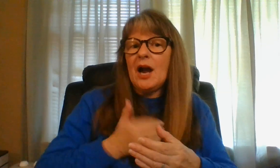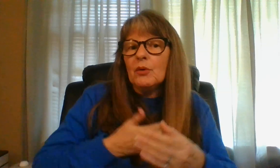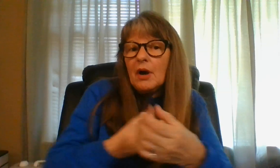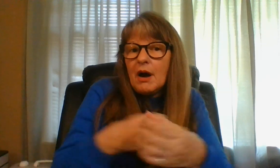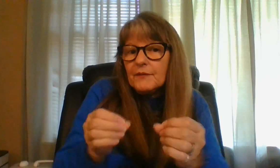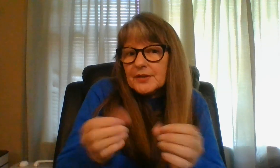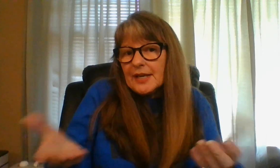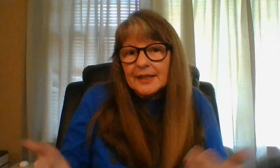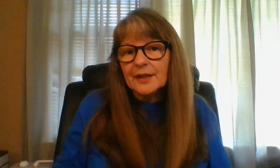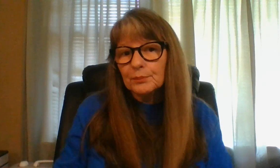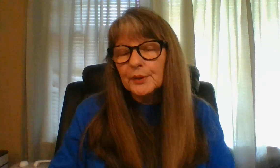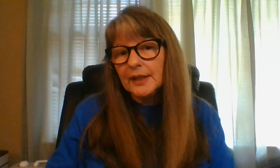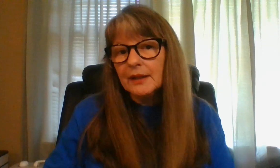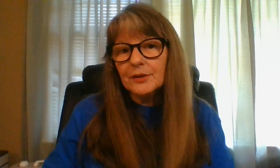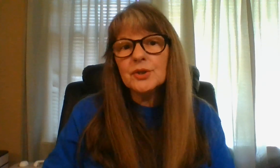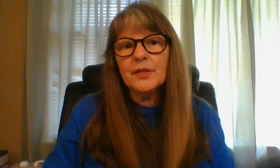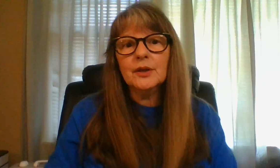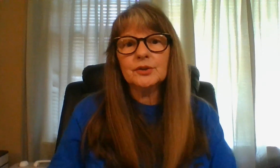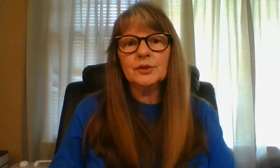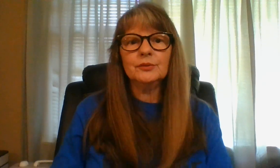our office. I could get pretty English in there too.